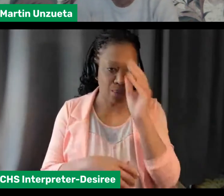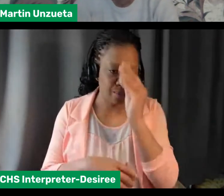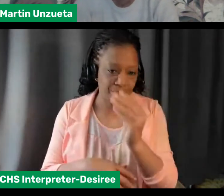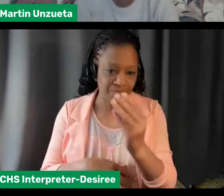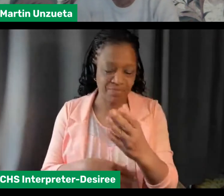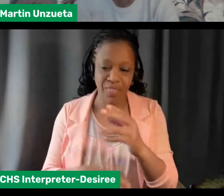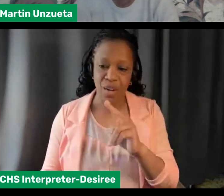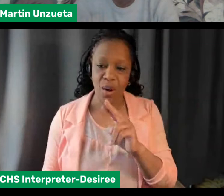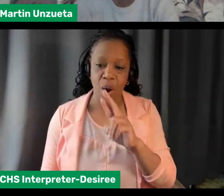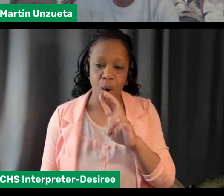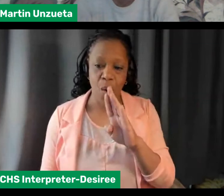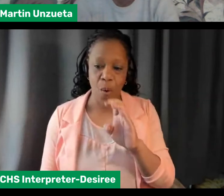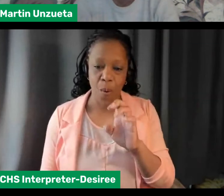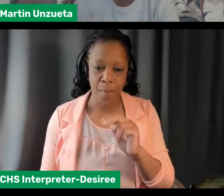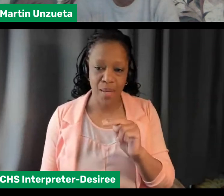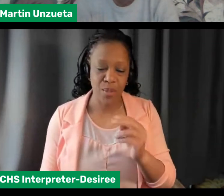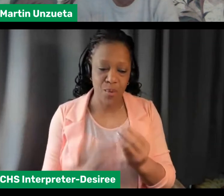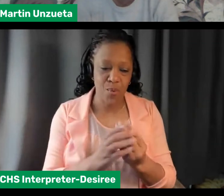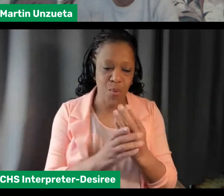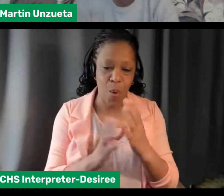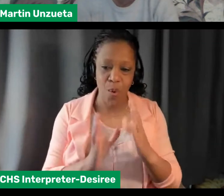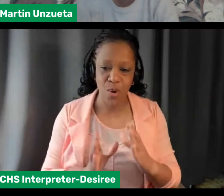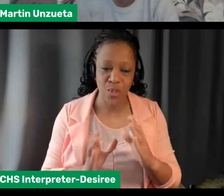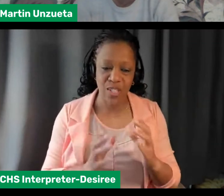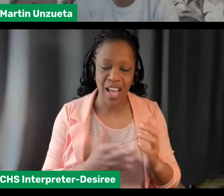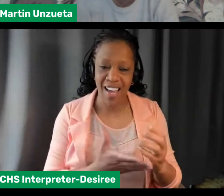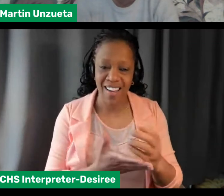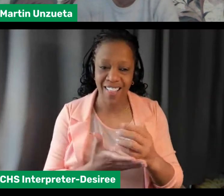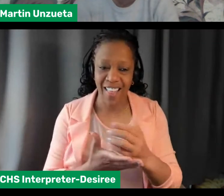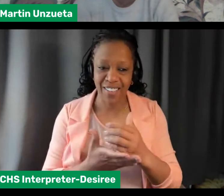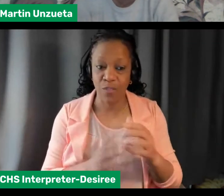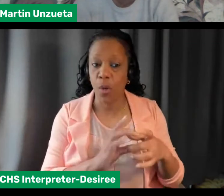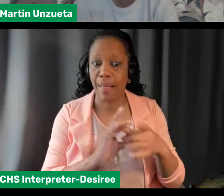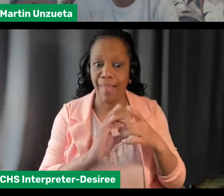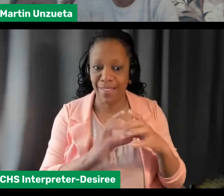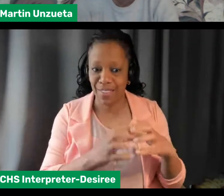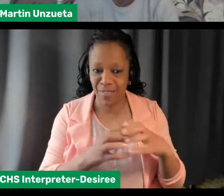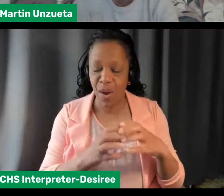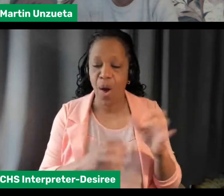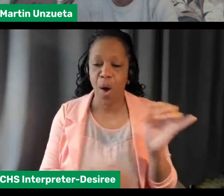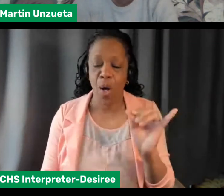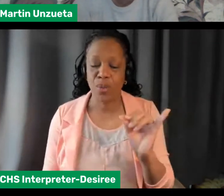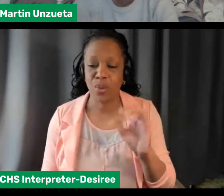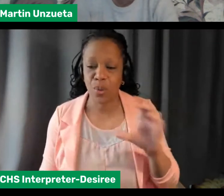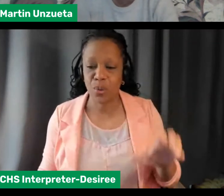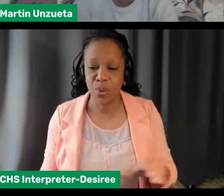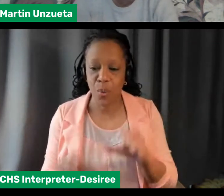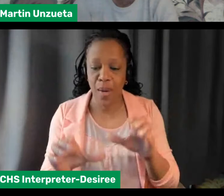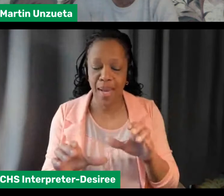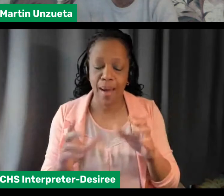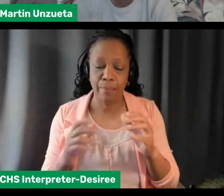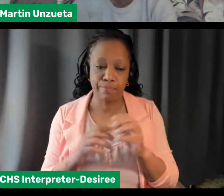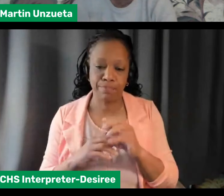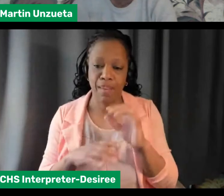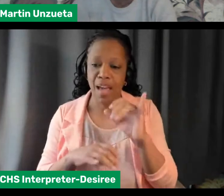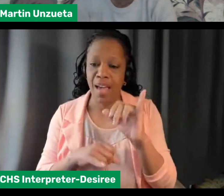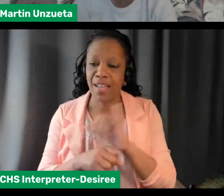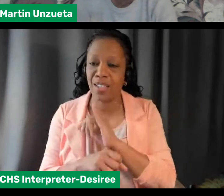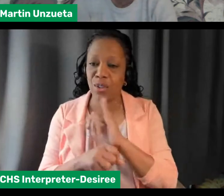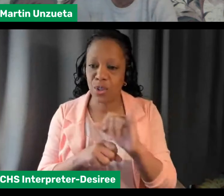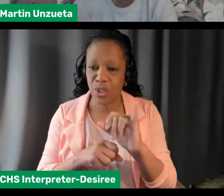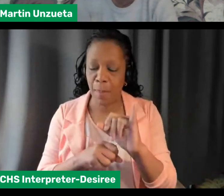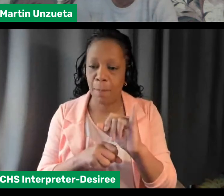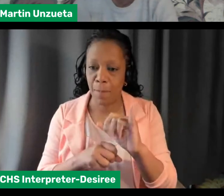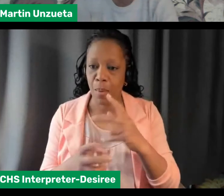Growers Collective is also doing a growers apprenticeship program where we're going to build